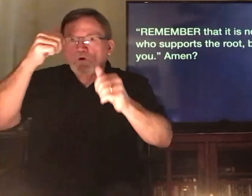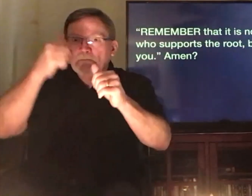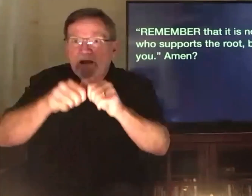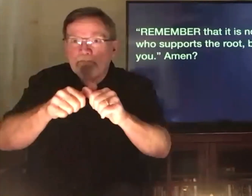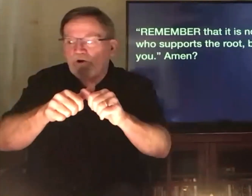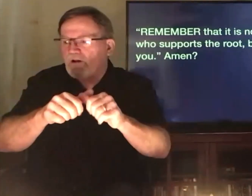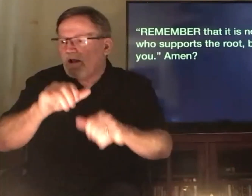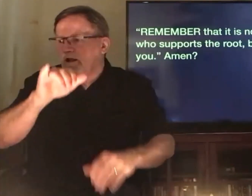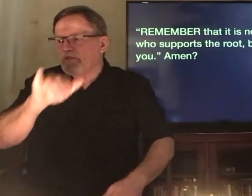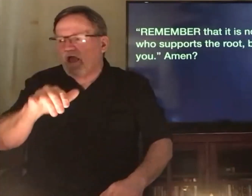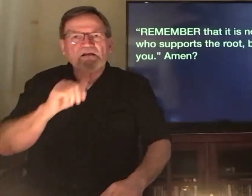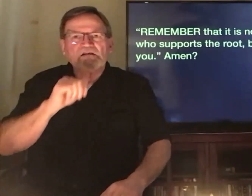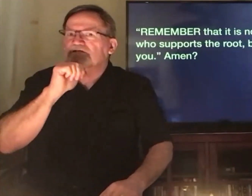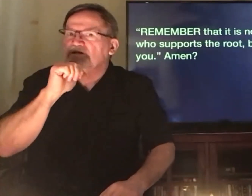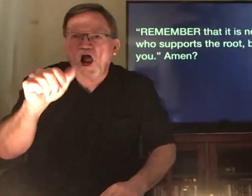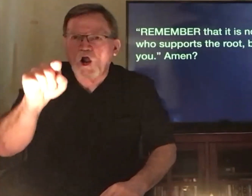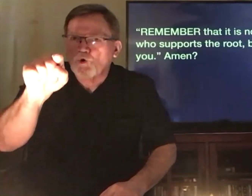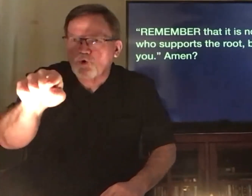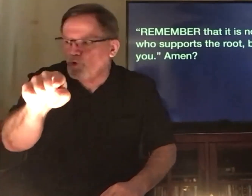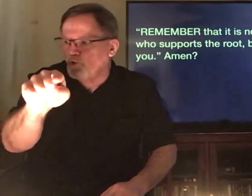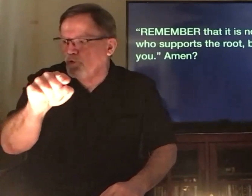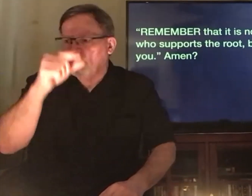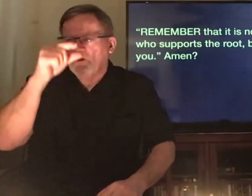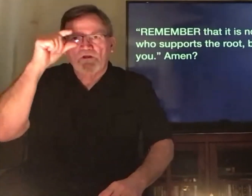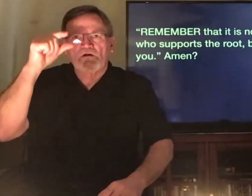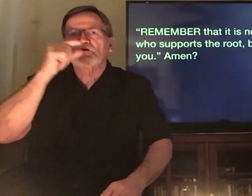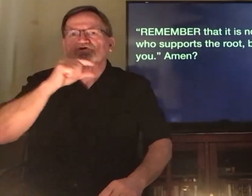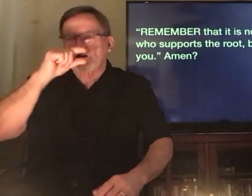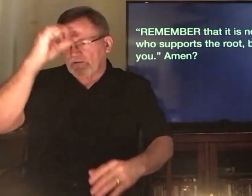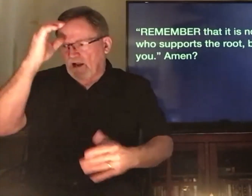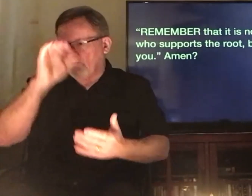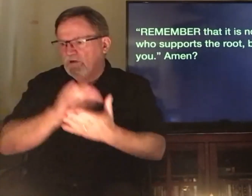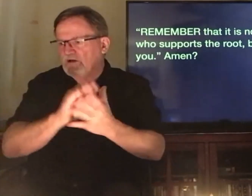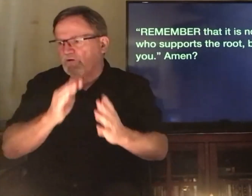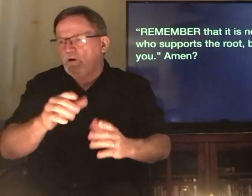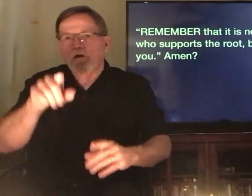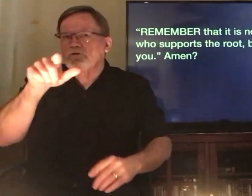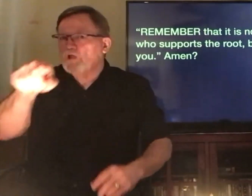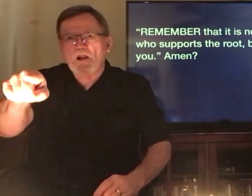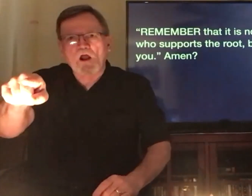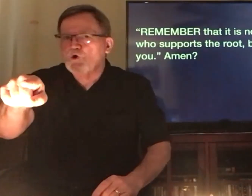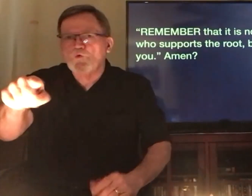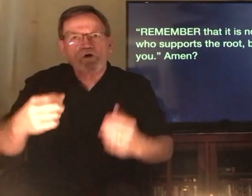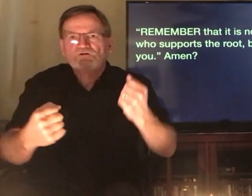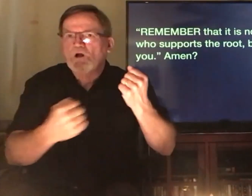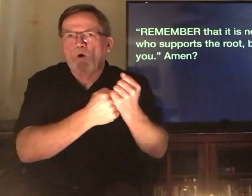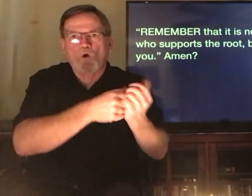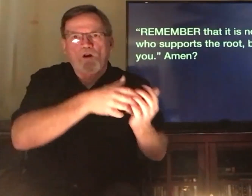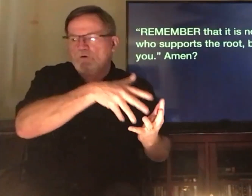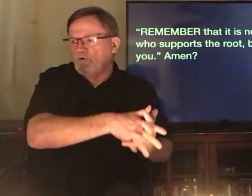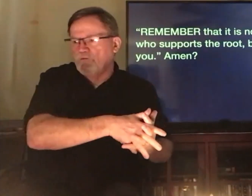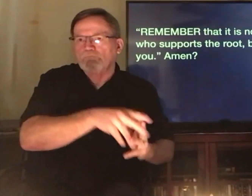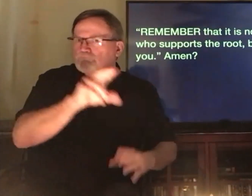Remember. Apostle Paul, Romans 11, 1. Them, the Gentile, we're talking to the Gentile,